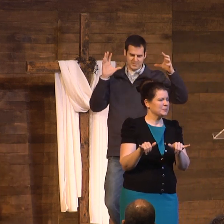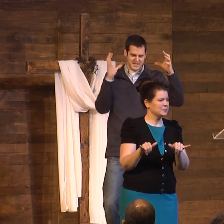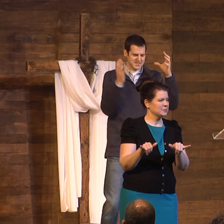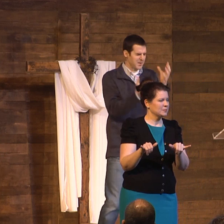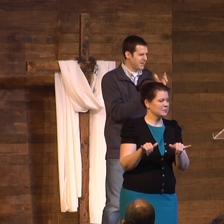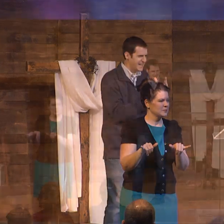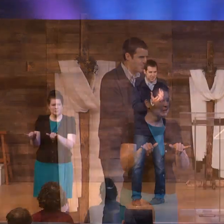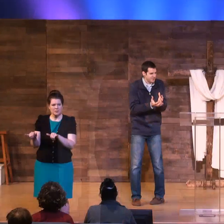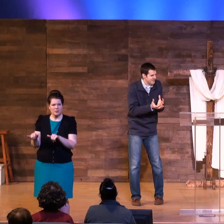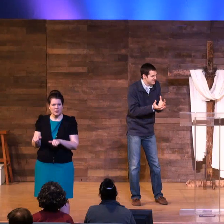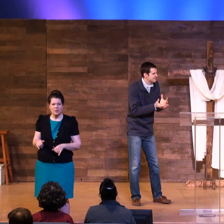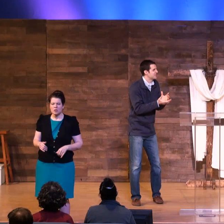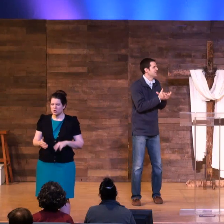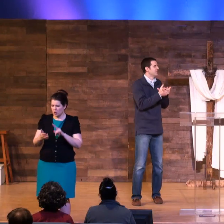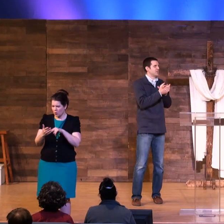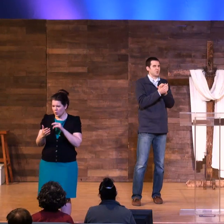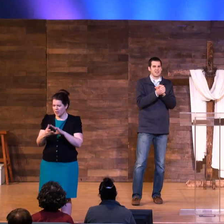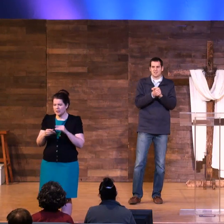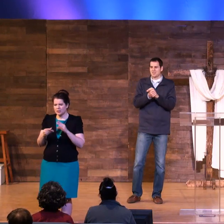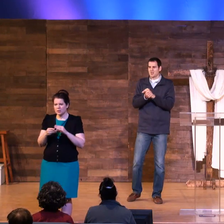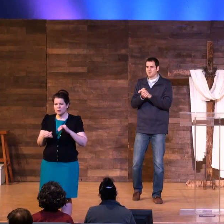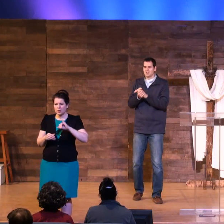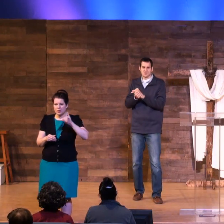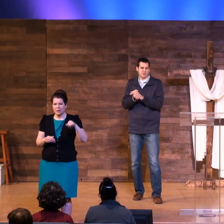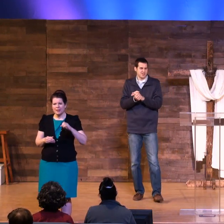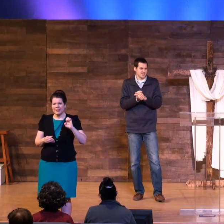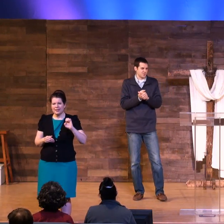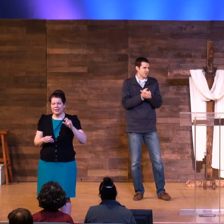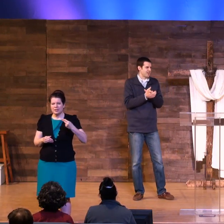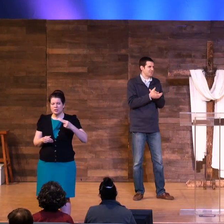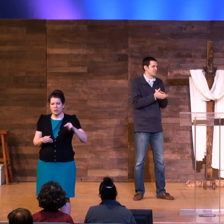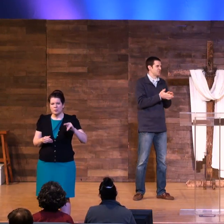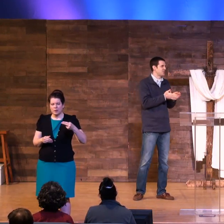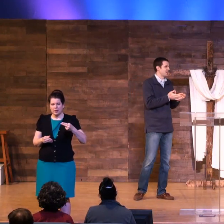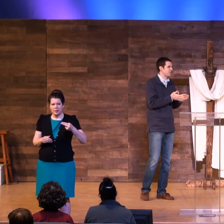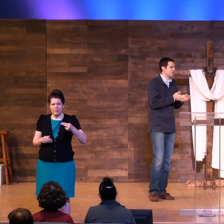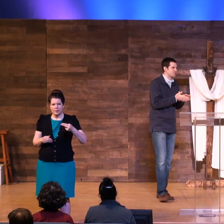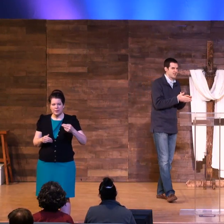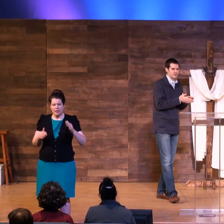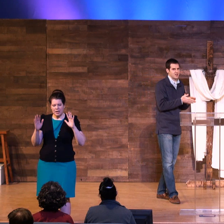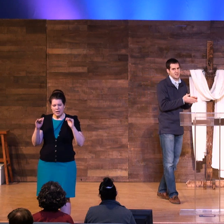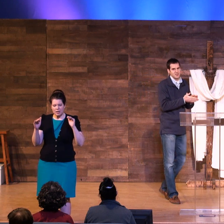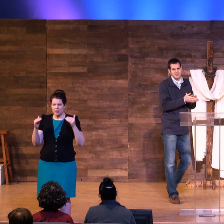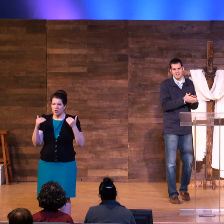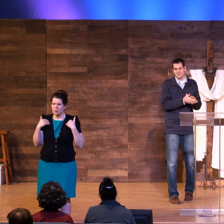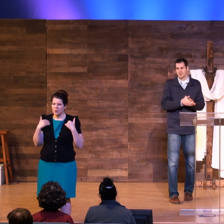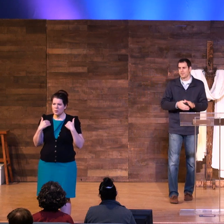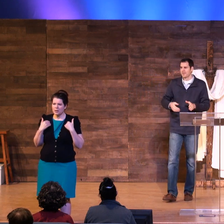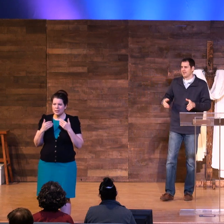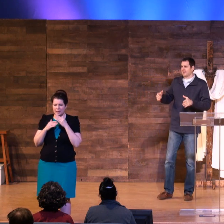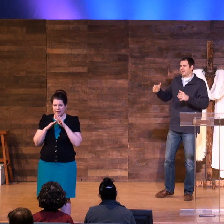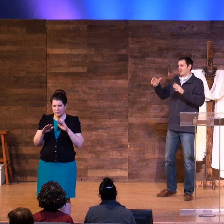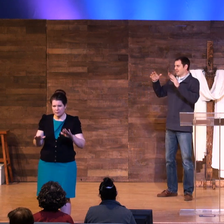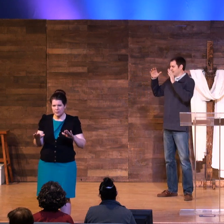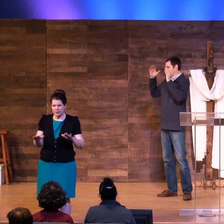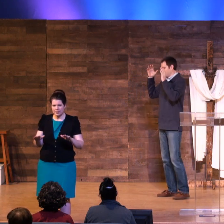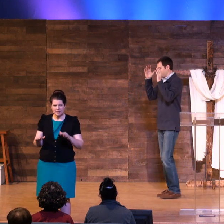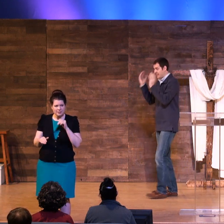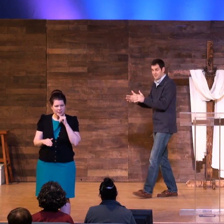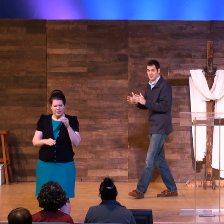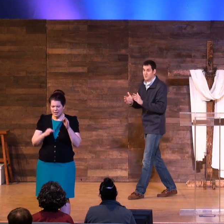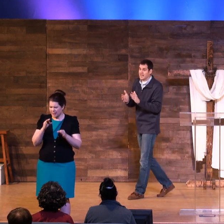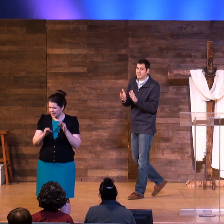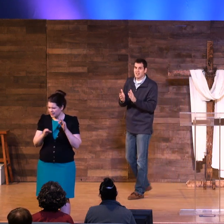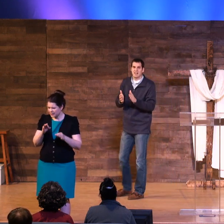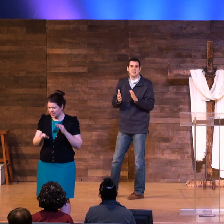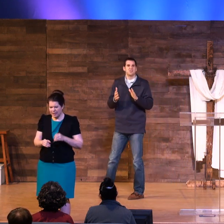we can make some kind of peace with how terrible this story is, and we don't have to adjudicate what's right and wrong here, good and evil.